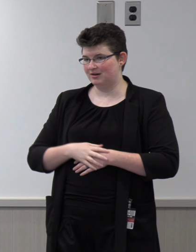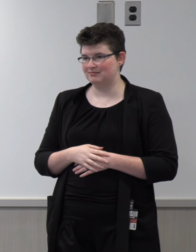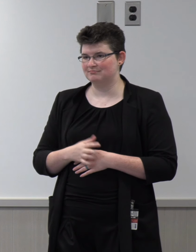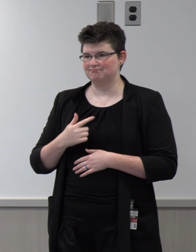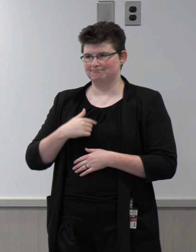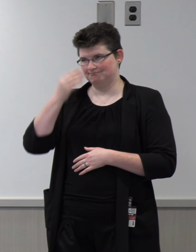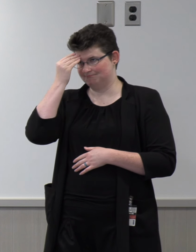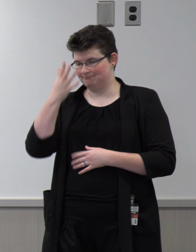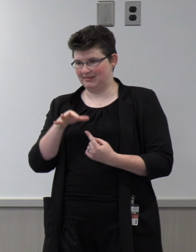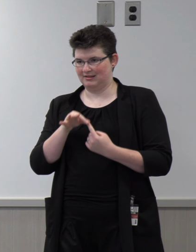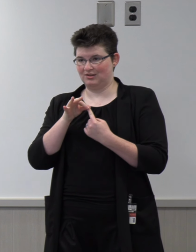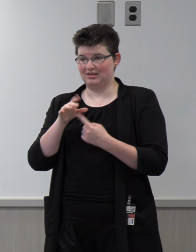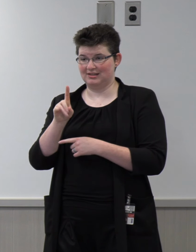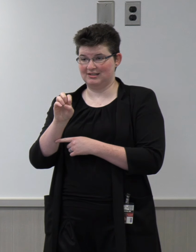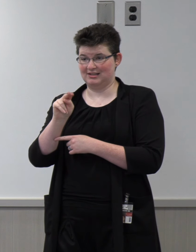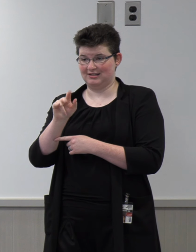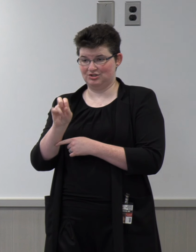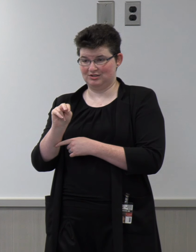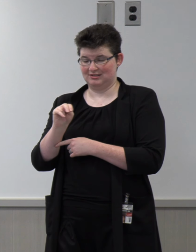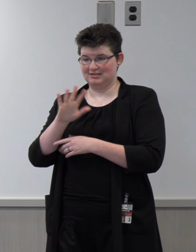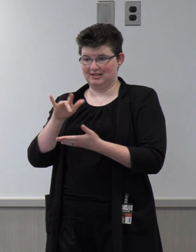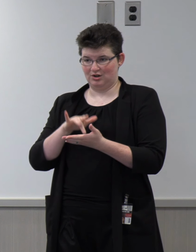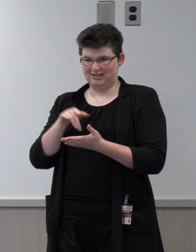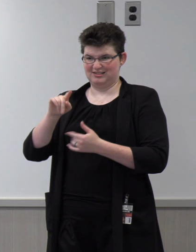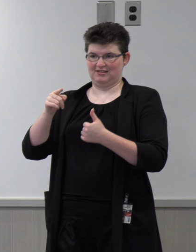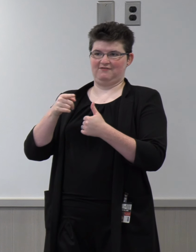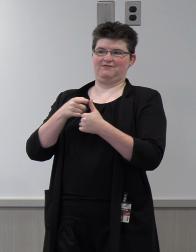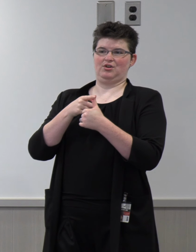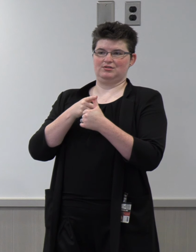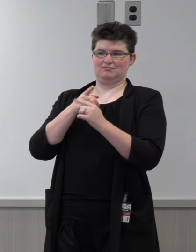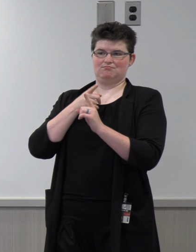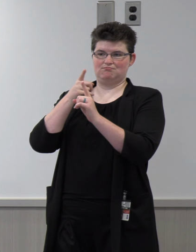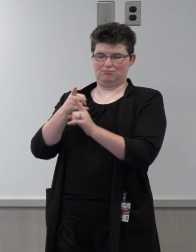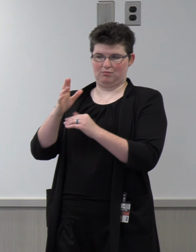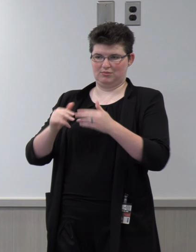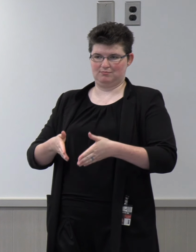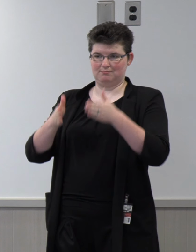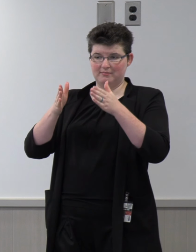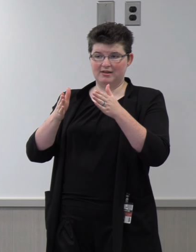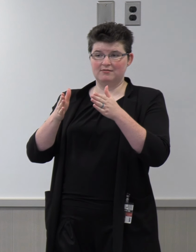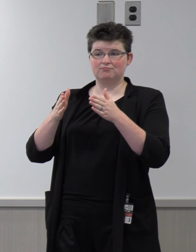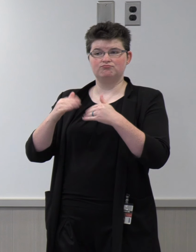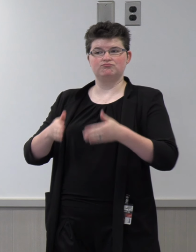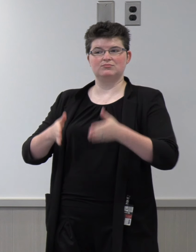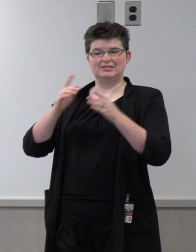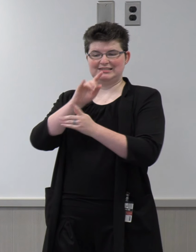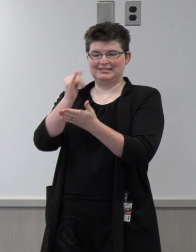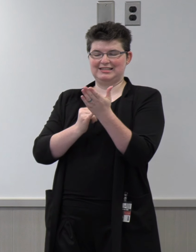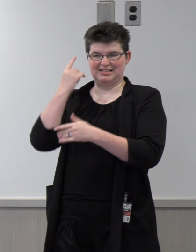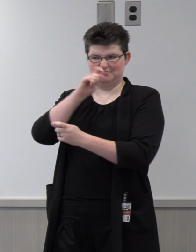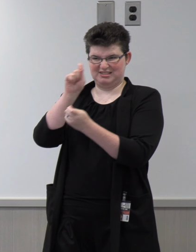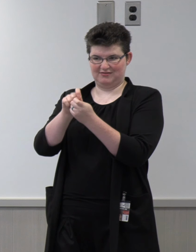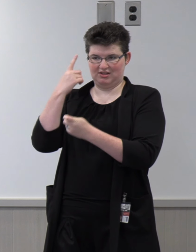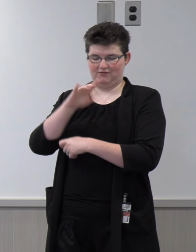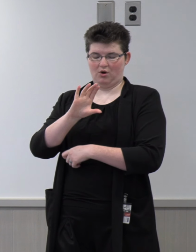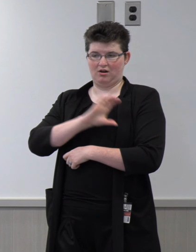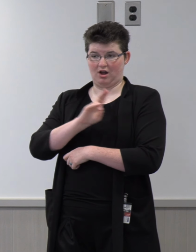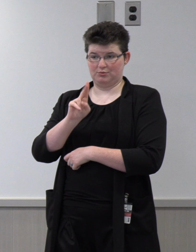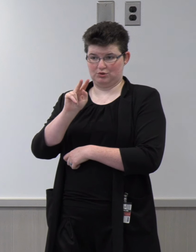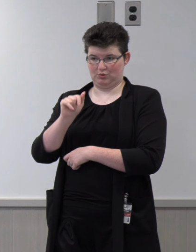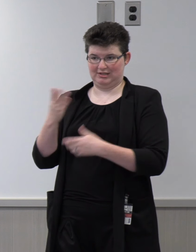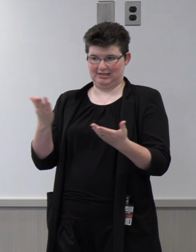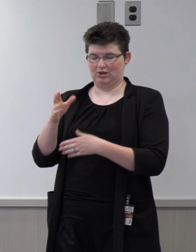the detention center, this is the first purpose-built facility designed especially for our cops unit here in Lexington Park,